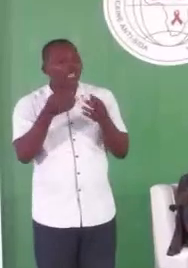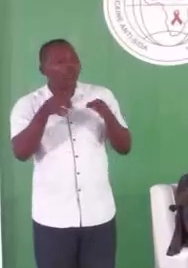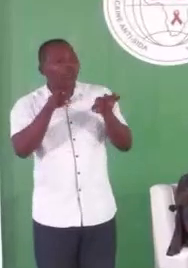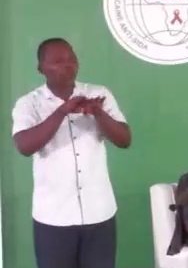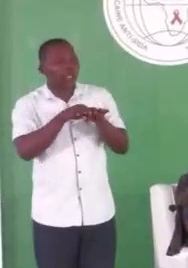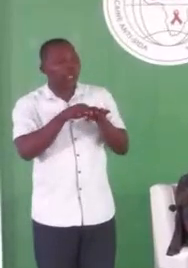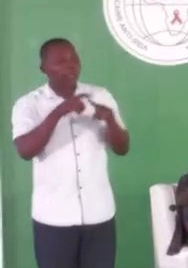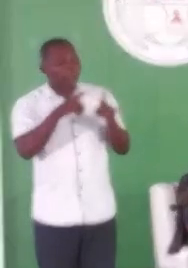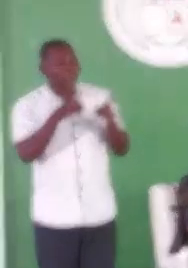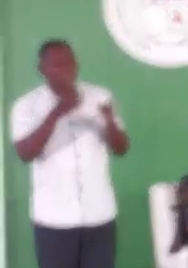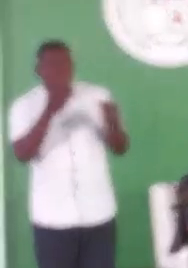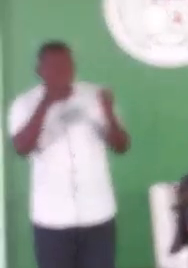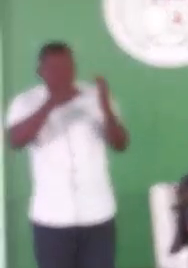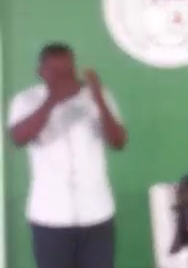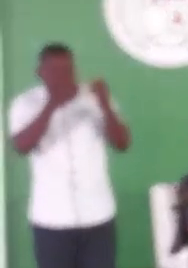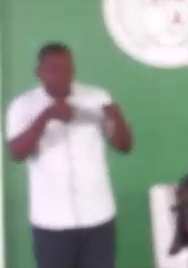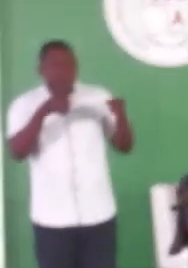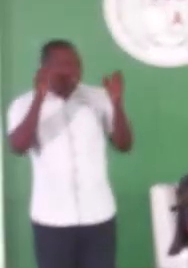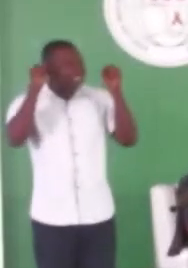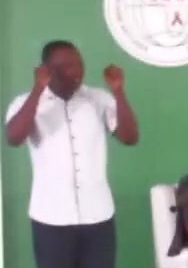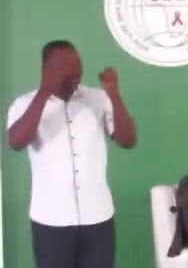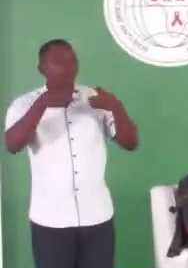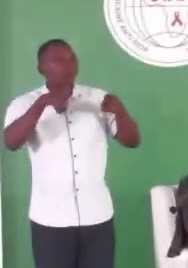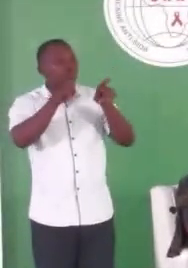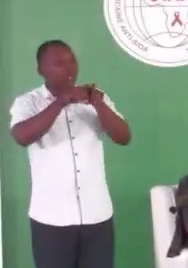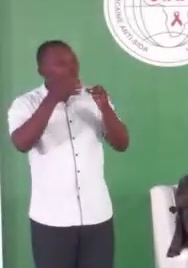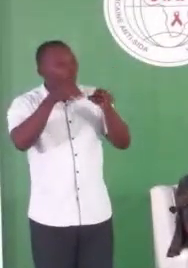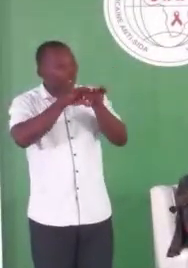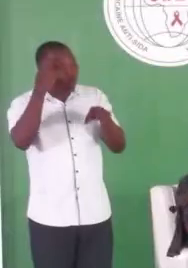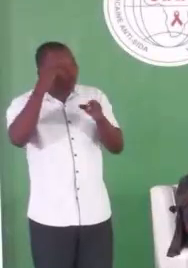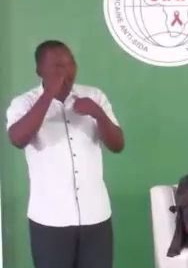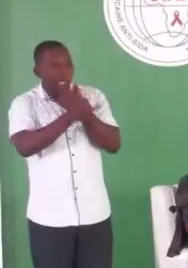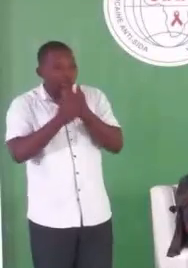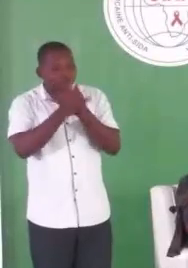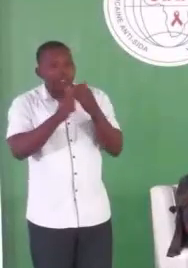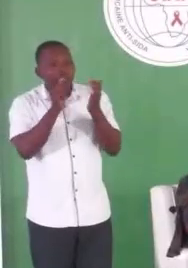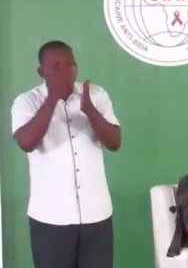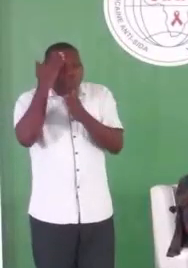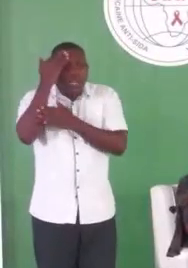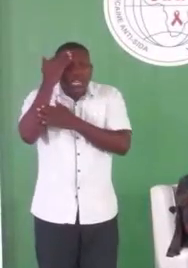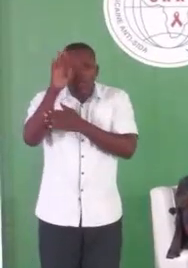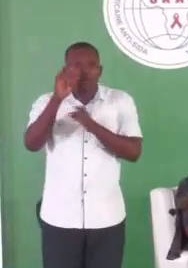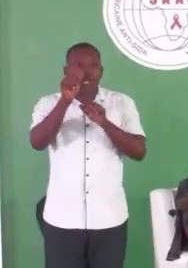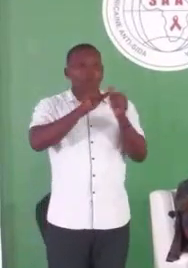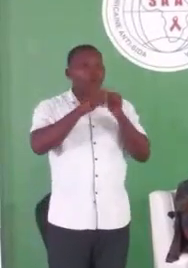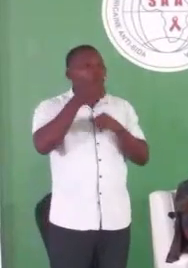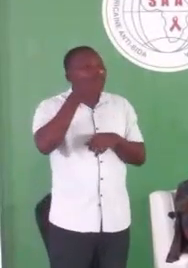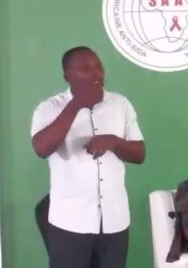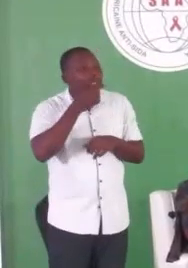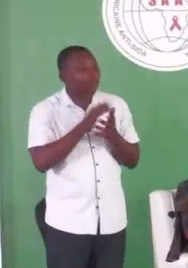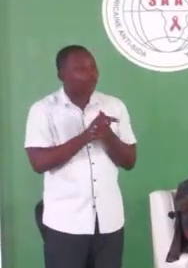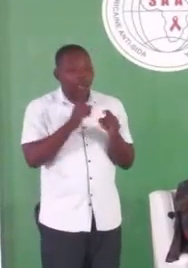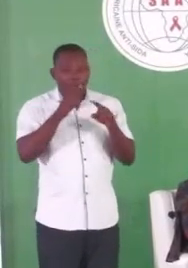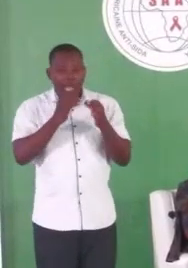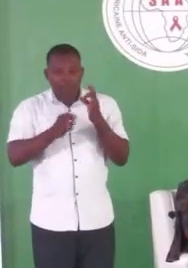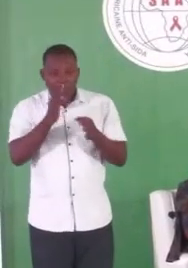is essential for countries that are far from validation. If you are in a Nigeria or other countries